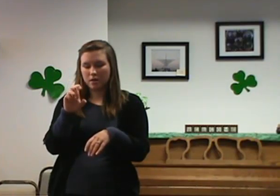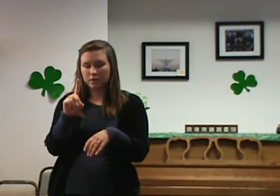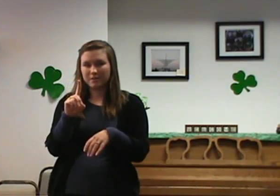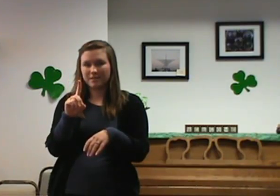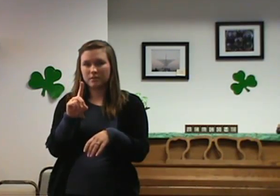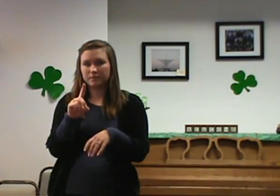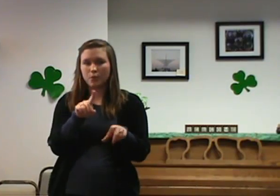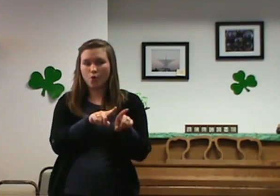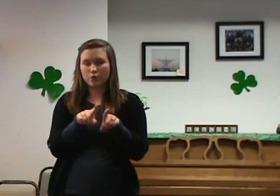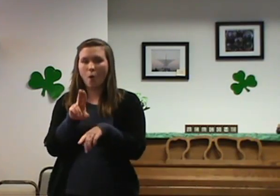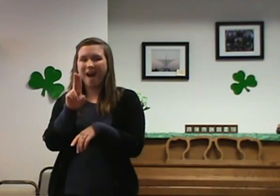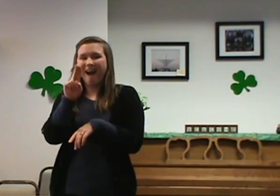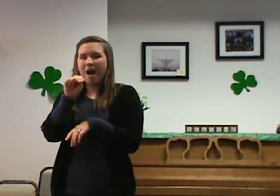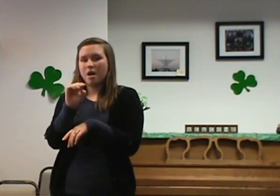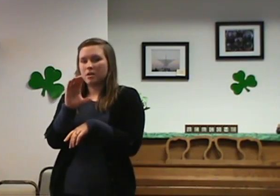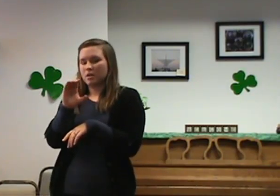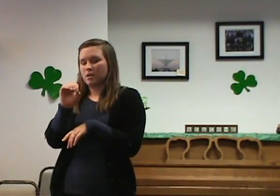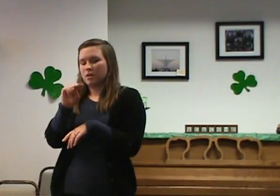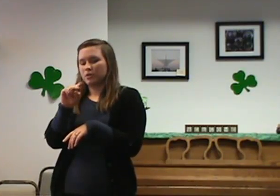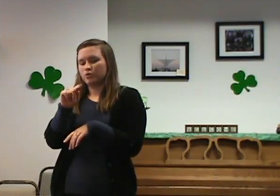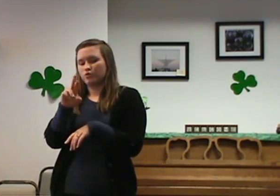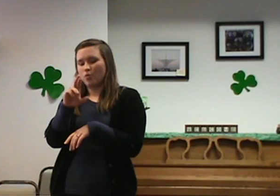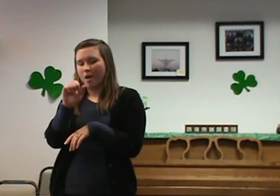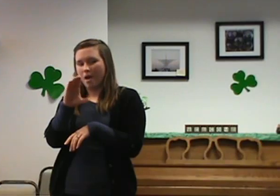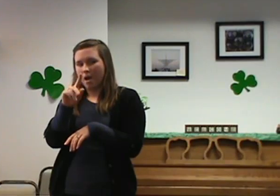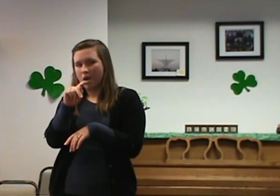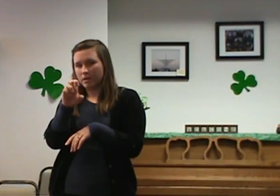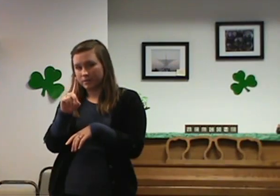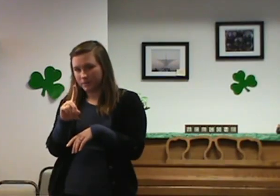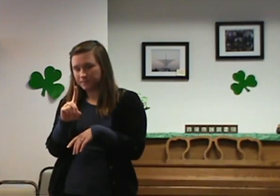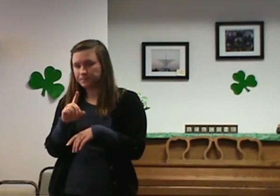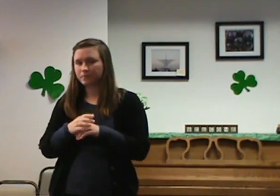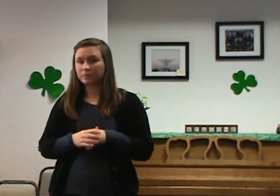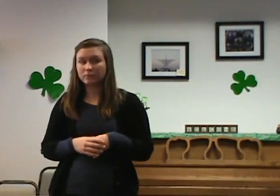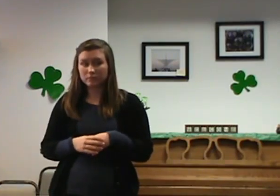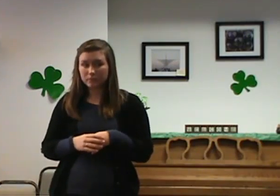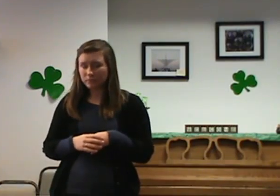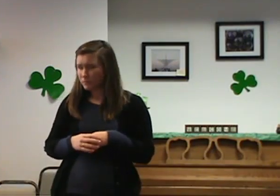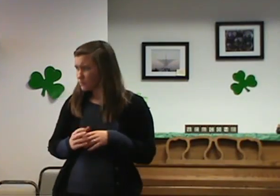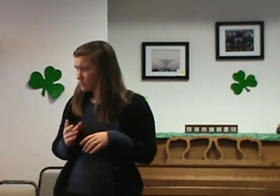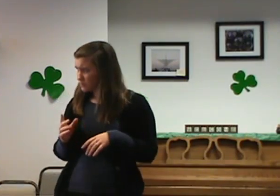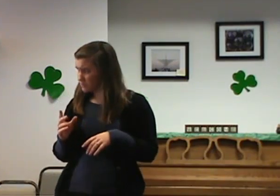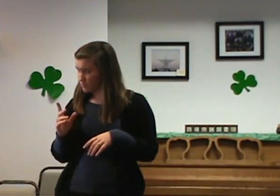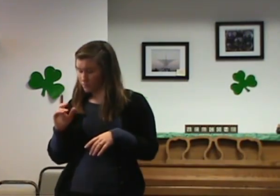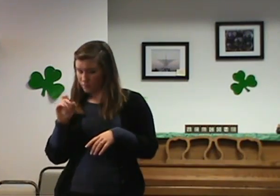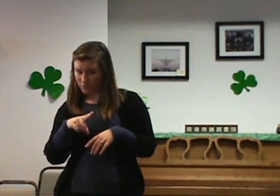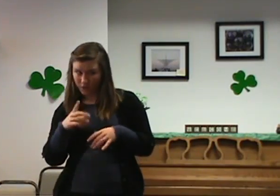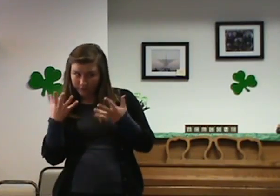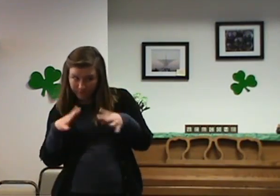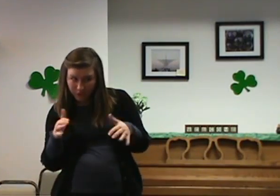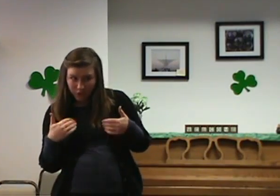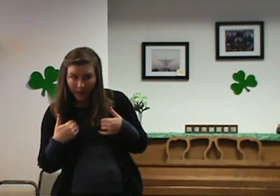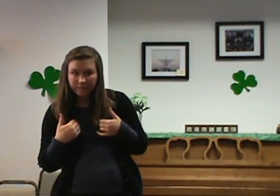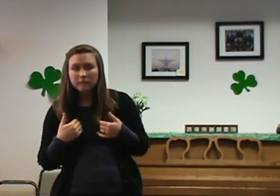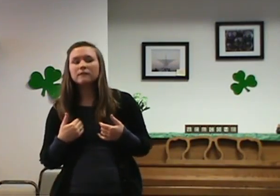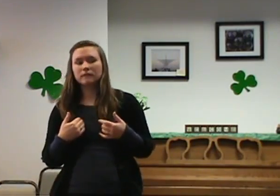have these, right? Right. So. We have, yeah, we've ordered them and,